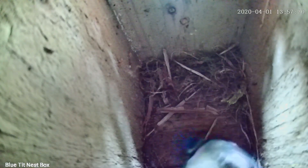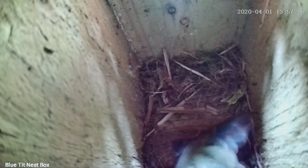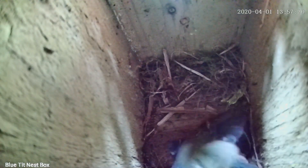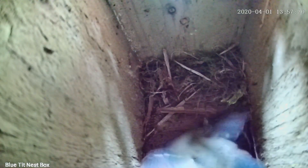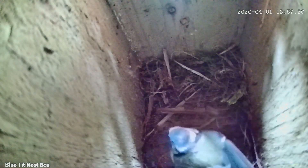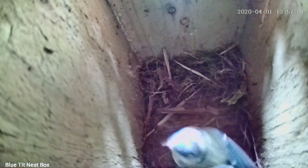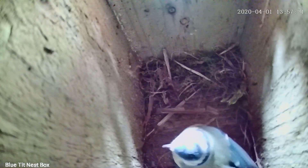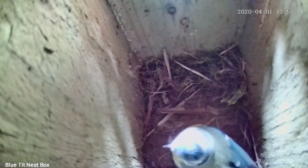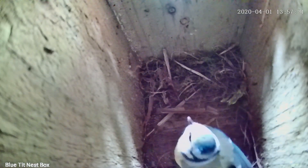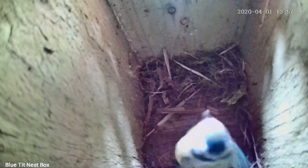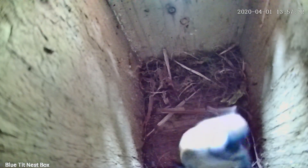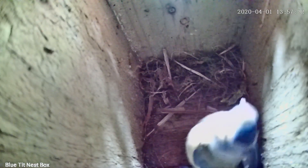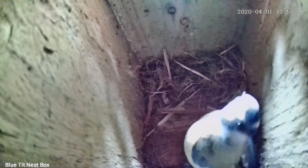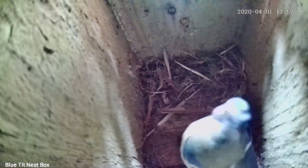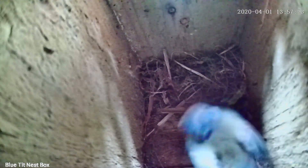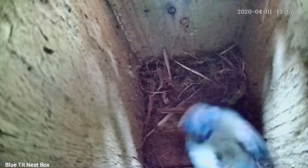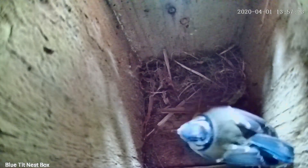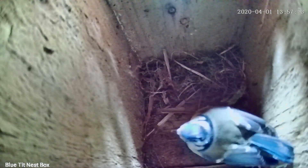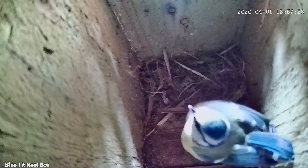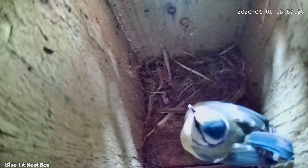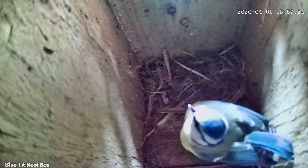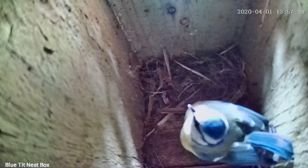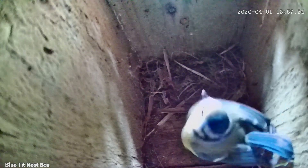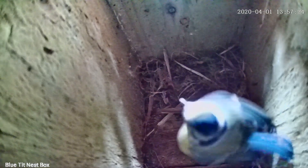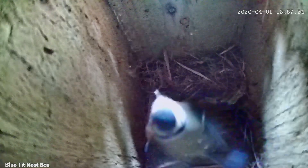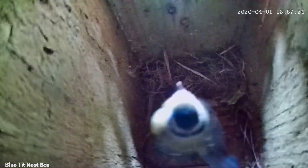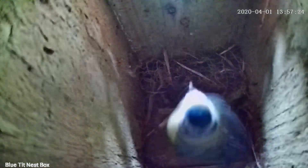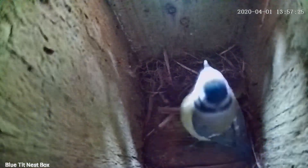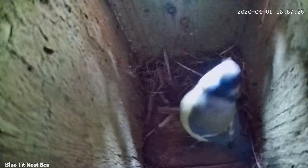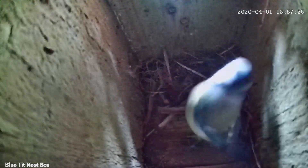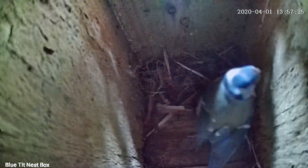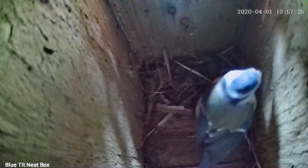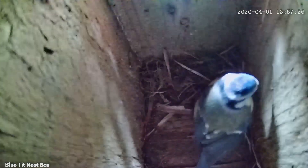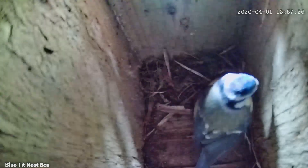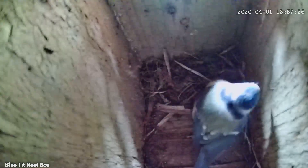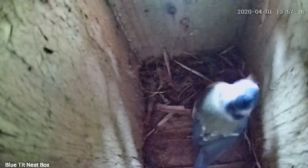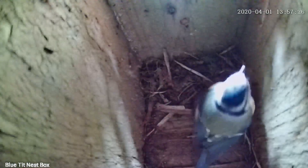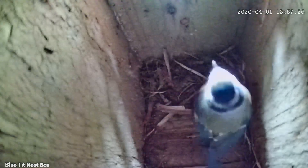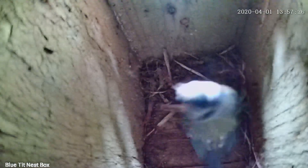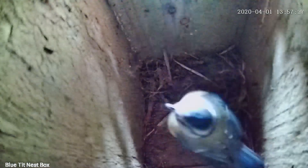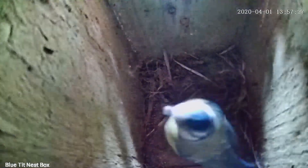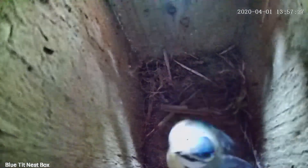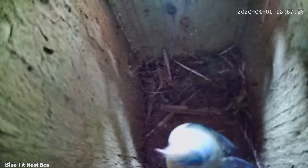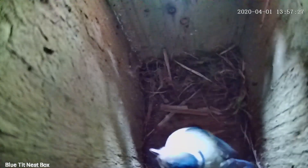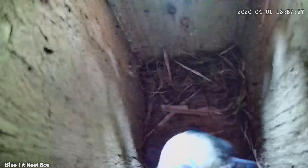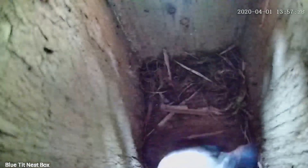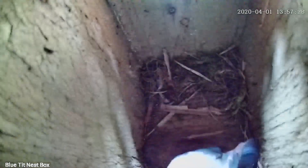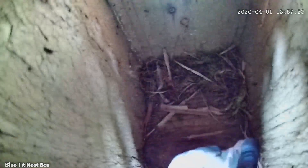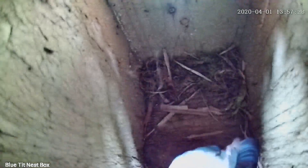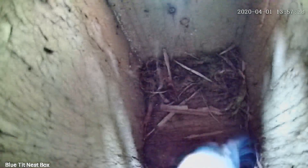And look, now, because of that special camera, you can see the blue tip inside the box as well. Ooh la